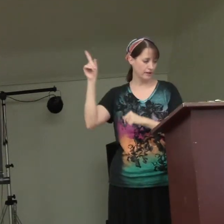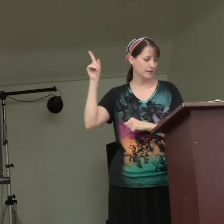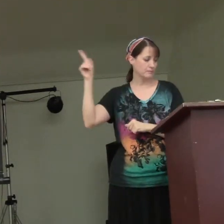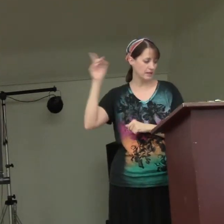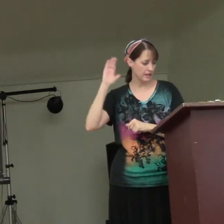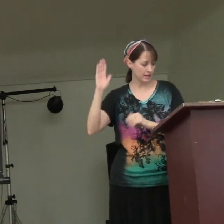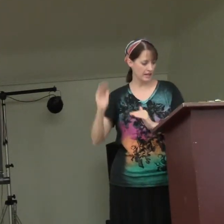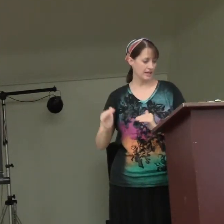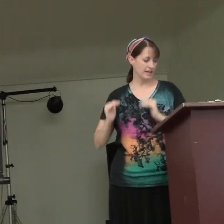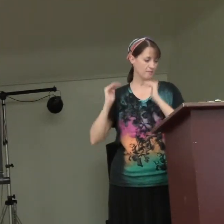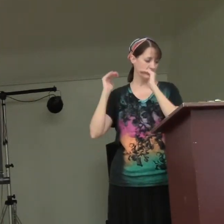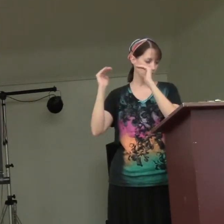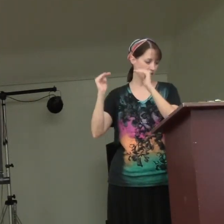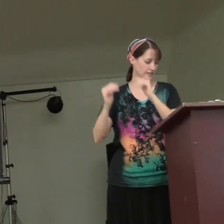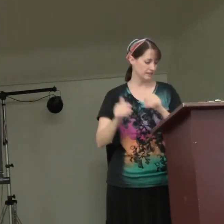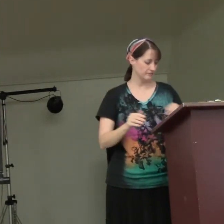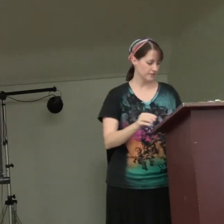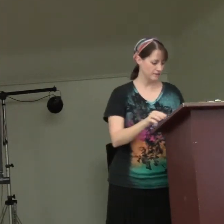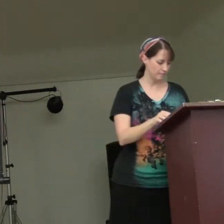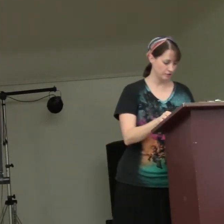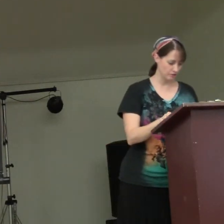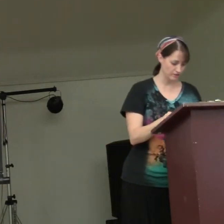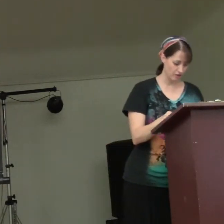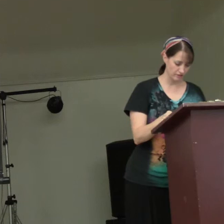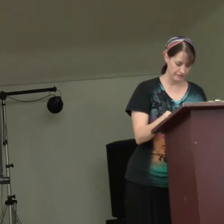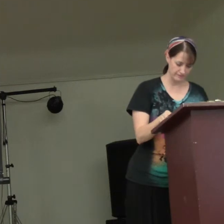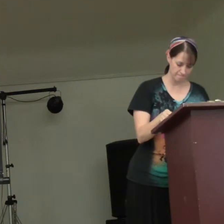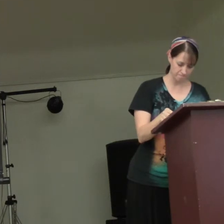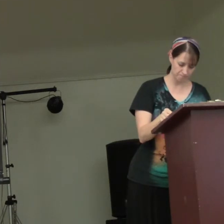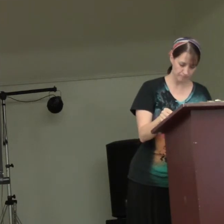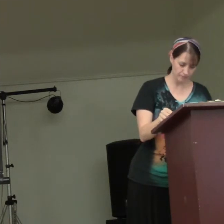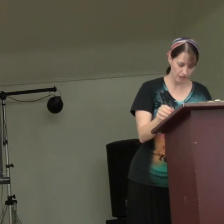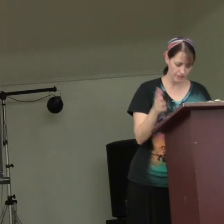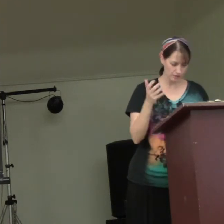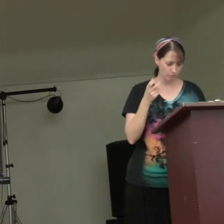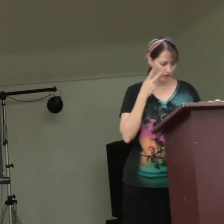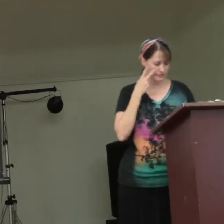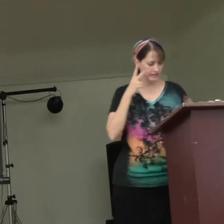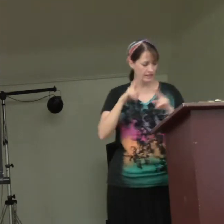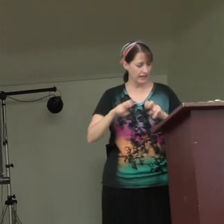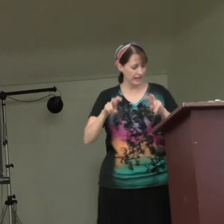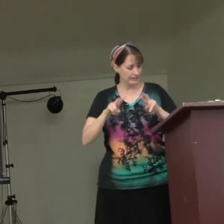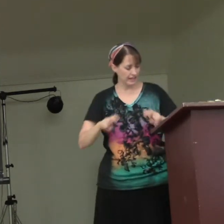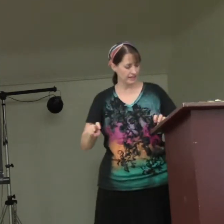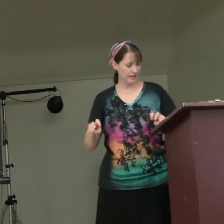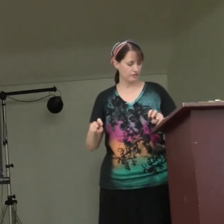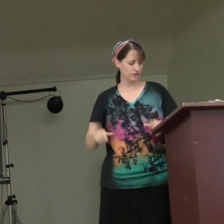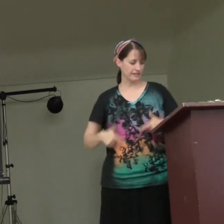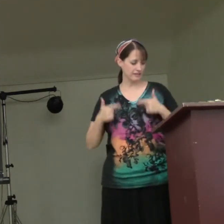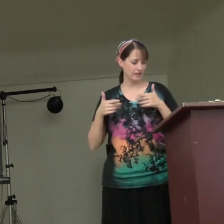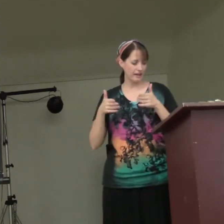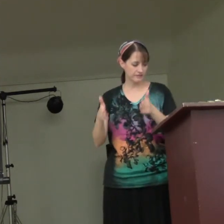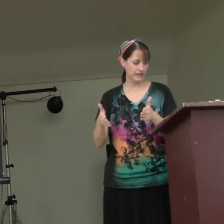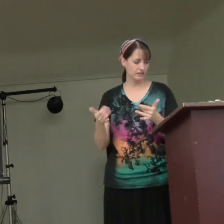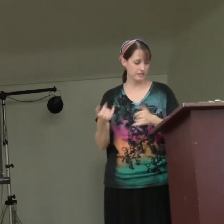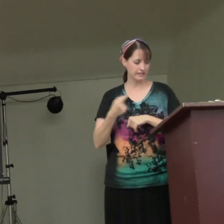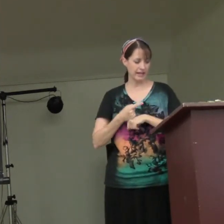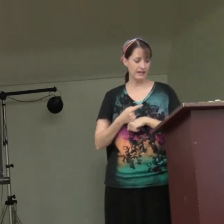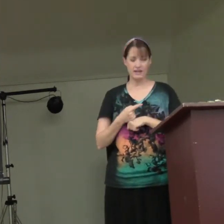him. He will be the one to lift us up and to exalt us. So we want to take another look at the lifestyle today